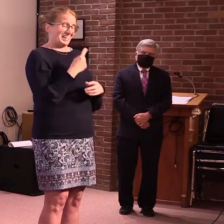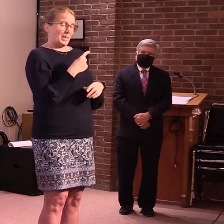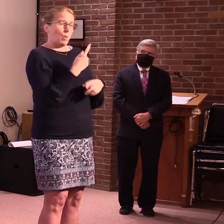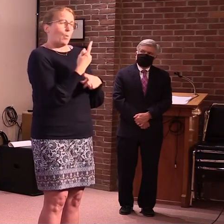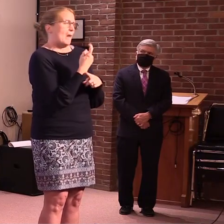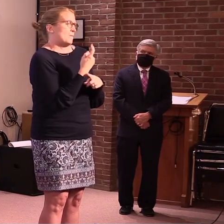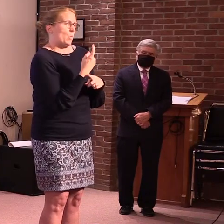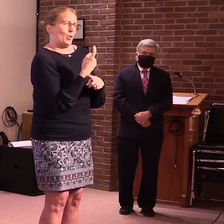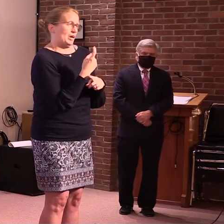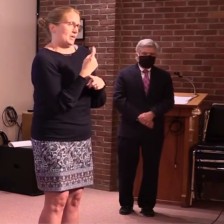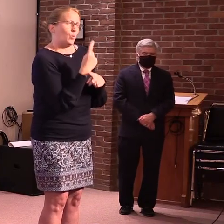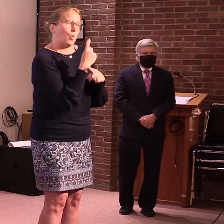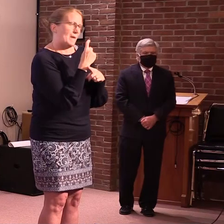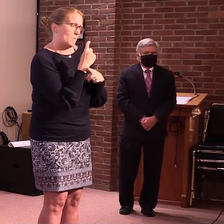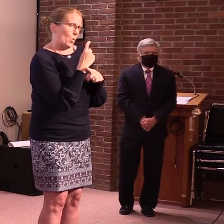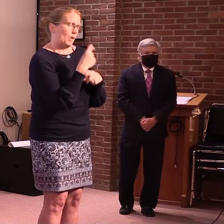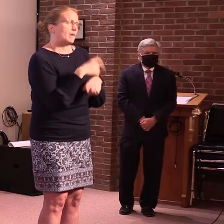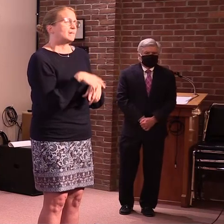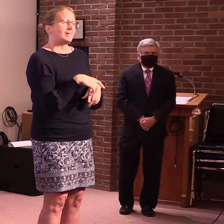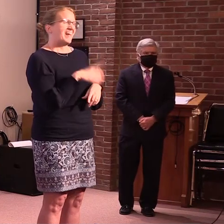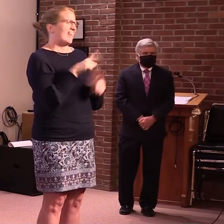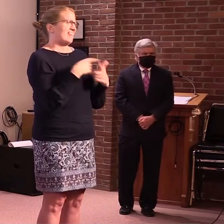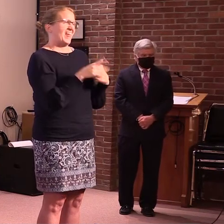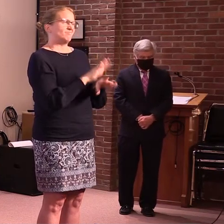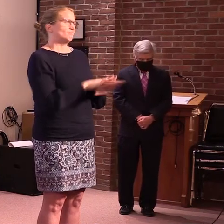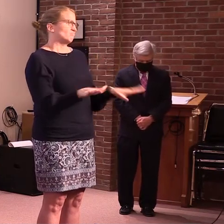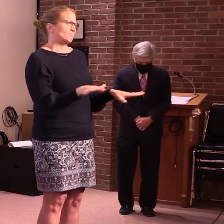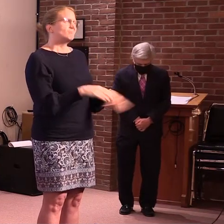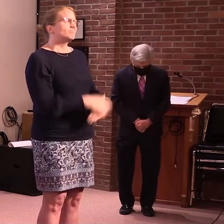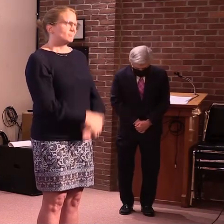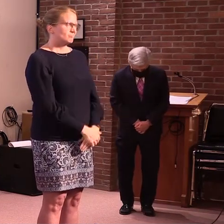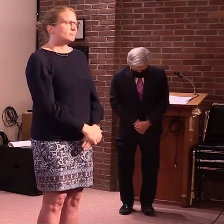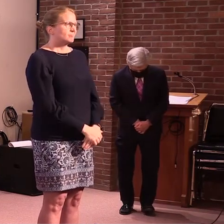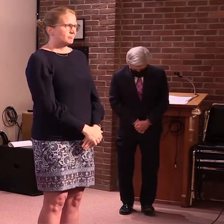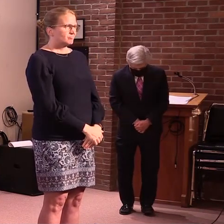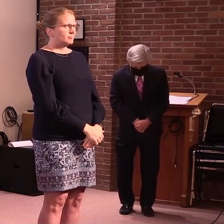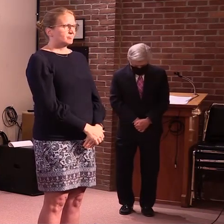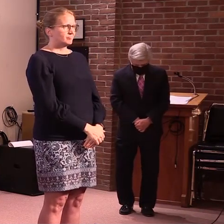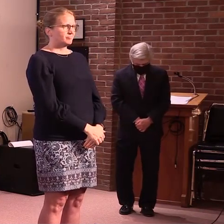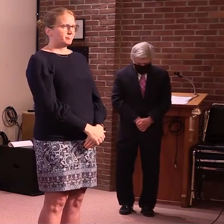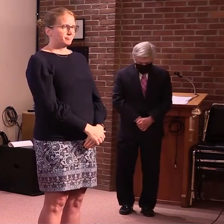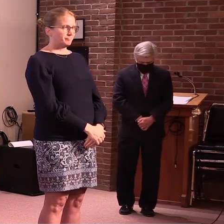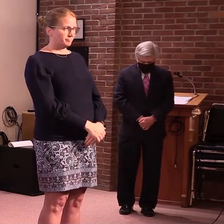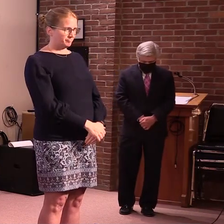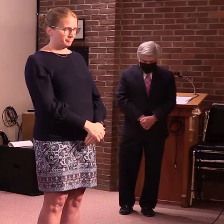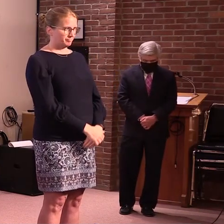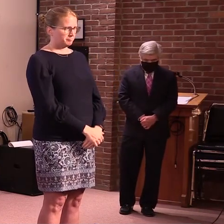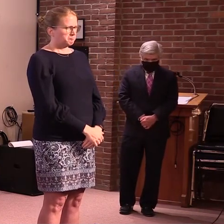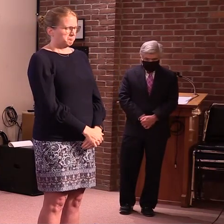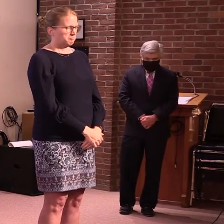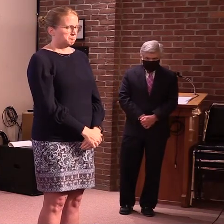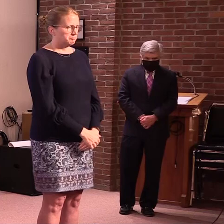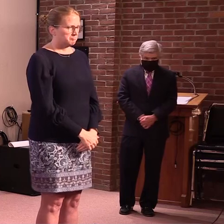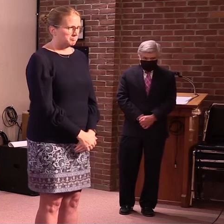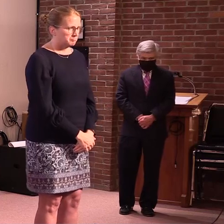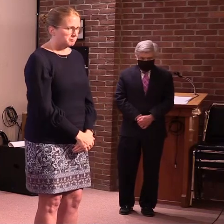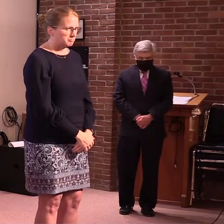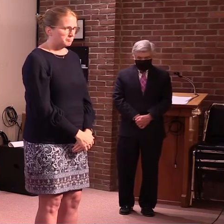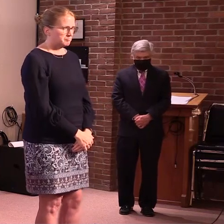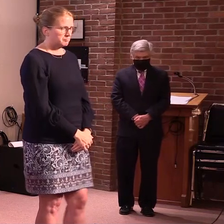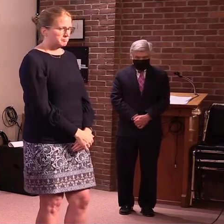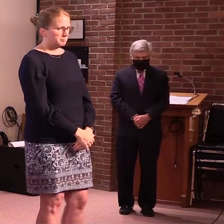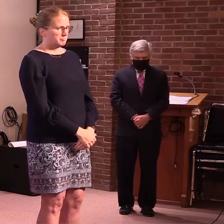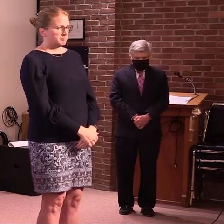more question from Lisa at the Valley Reporter. Hello. I think this question is for Lindsay